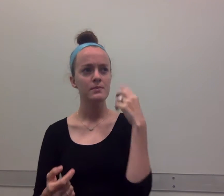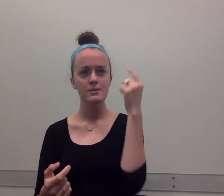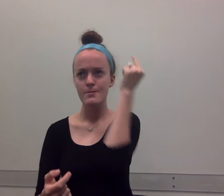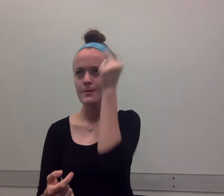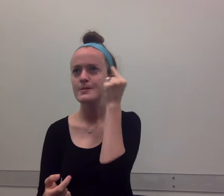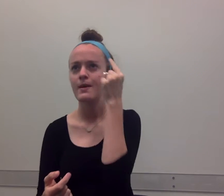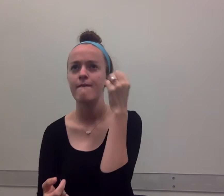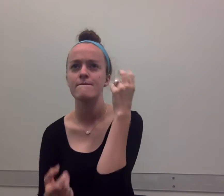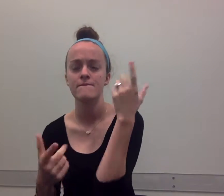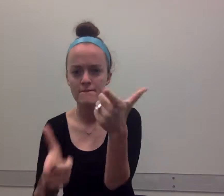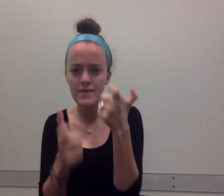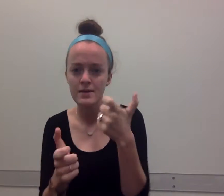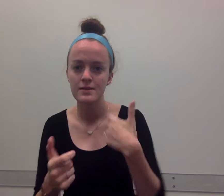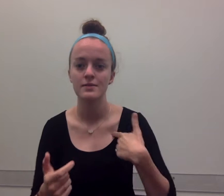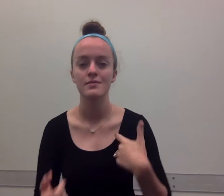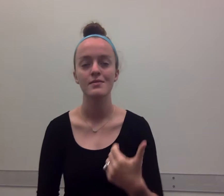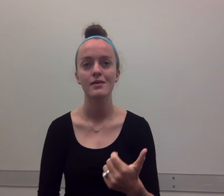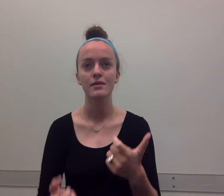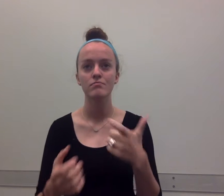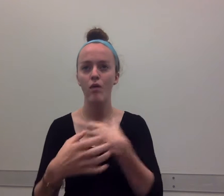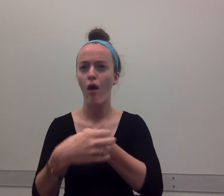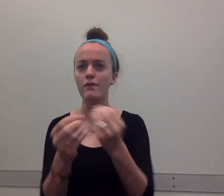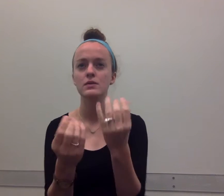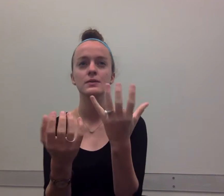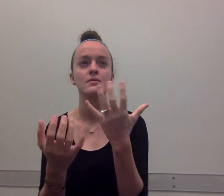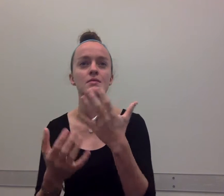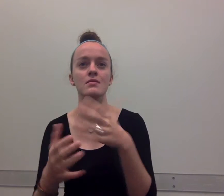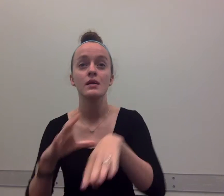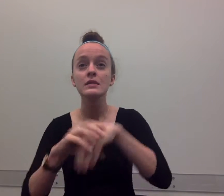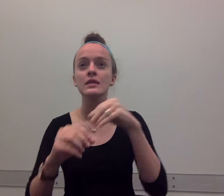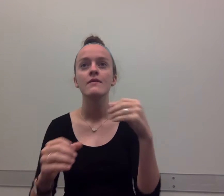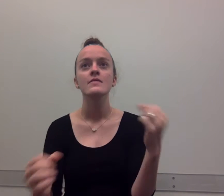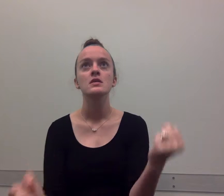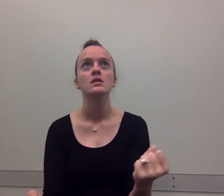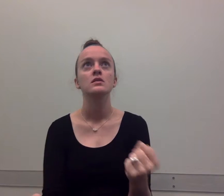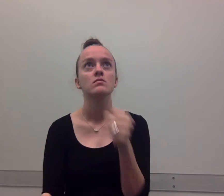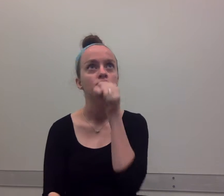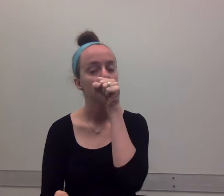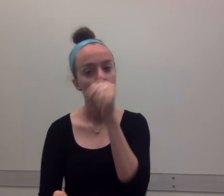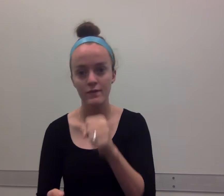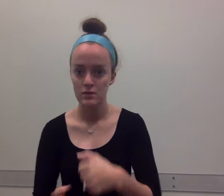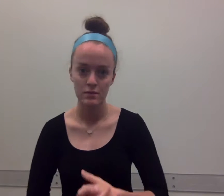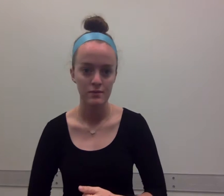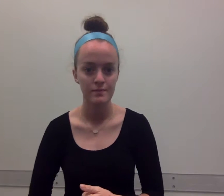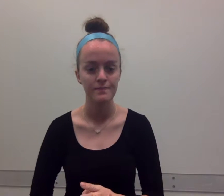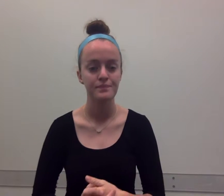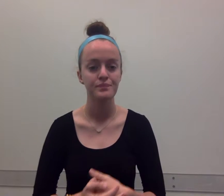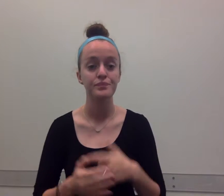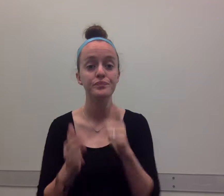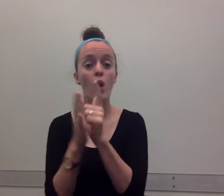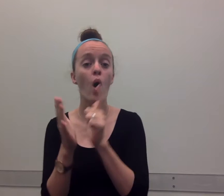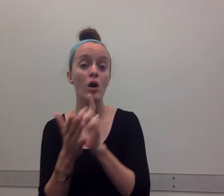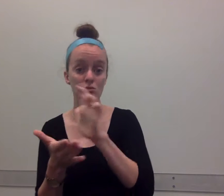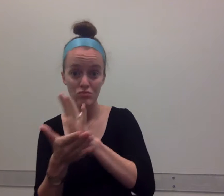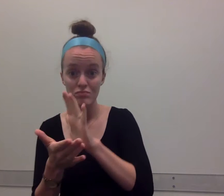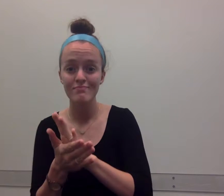the office and in the courtroom whenever I get the chance. Law school provided that opportunity, however, law